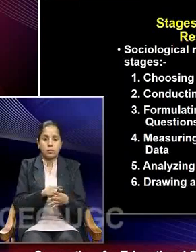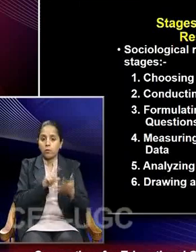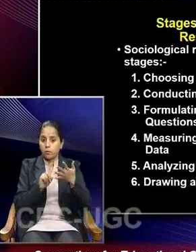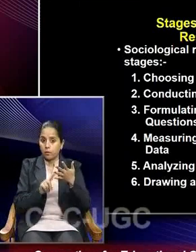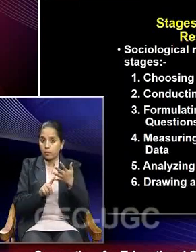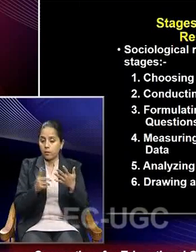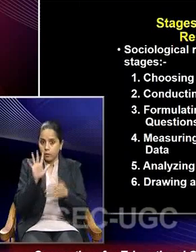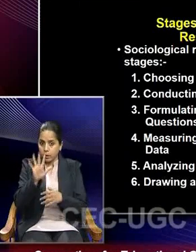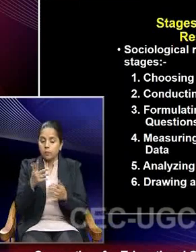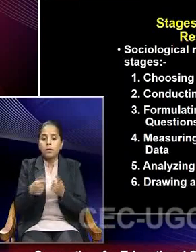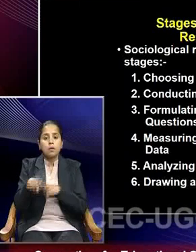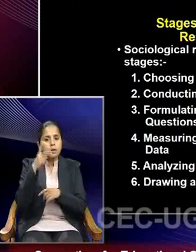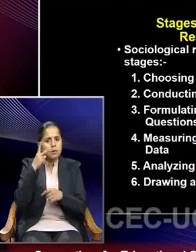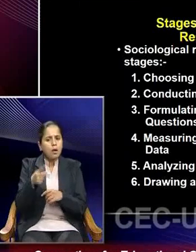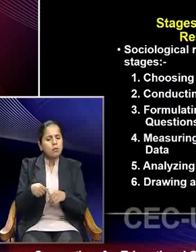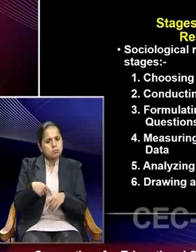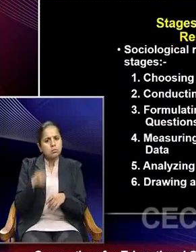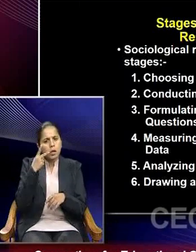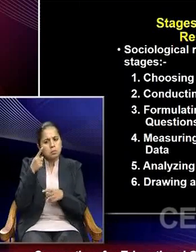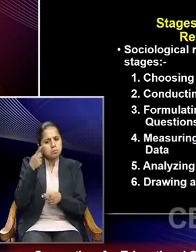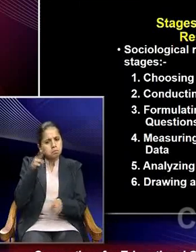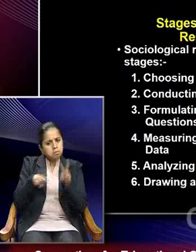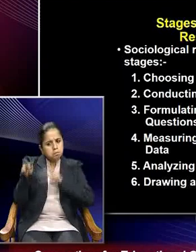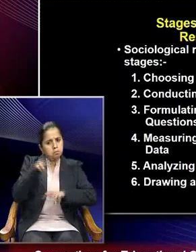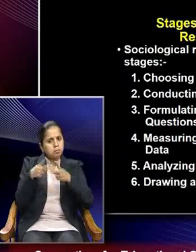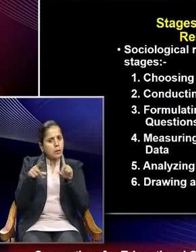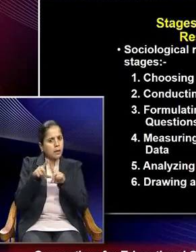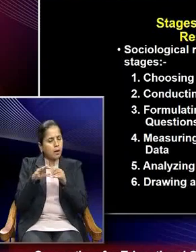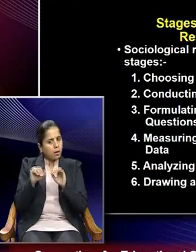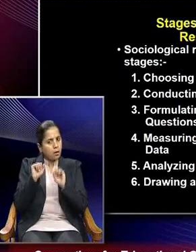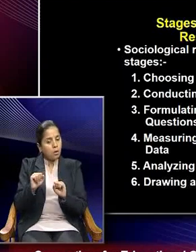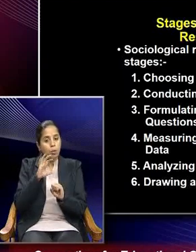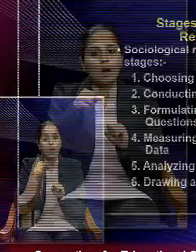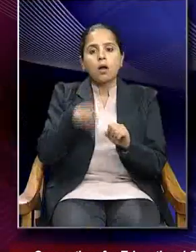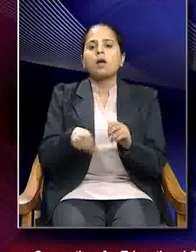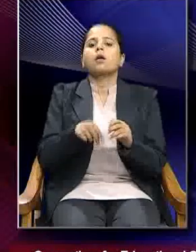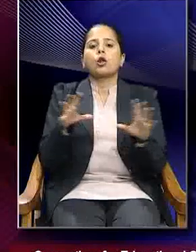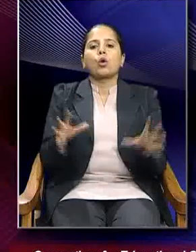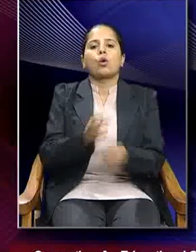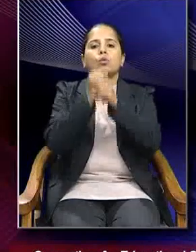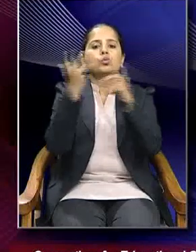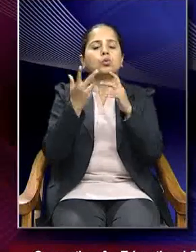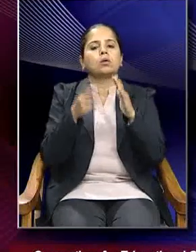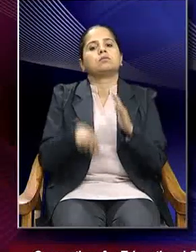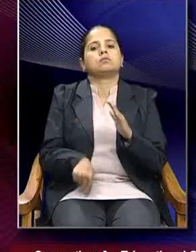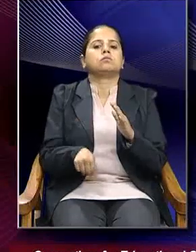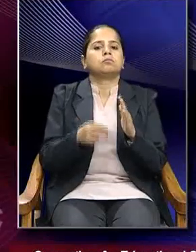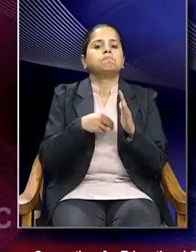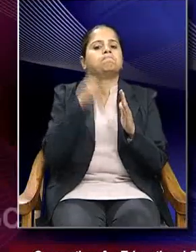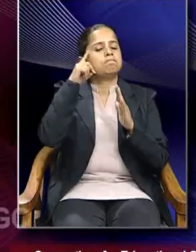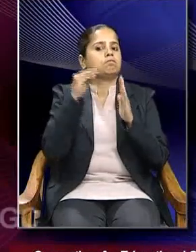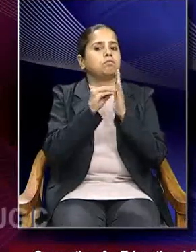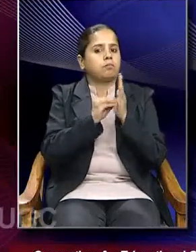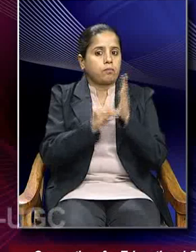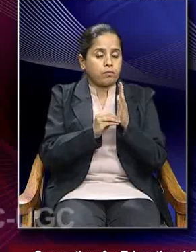5, analyzing data. And the last, drawing a conclusion. And when we draw a conclusion,